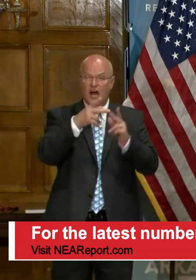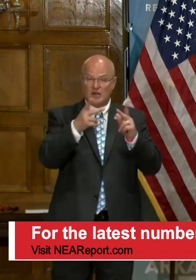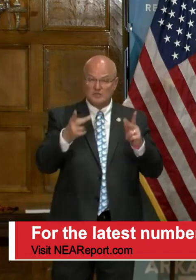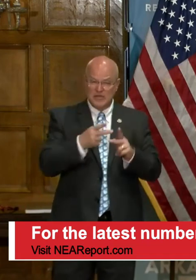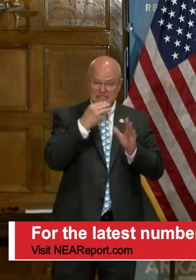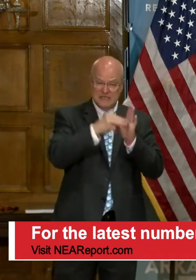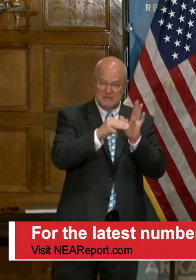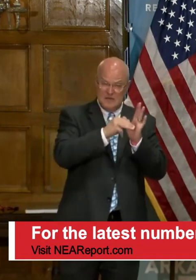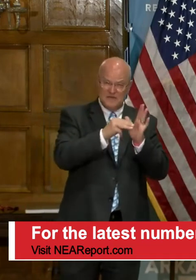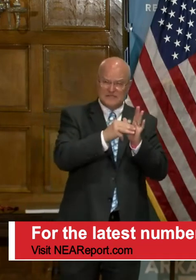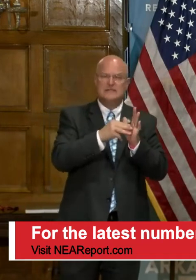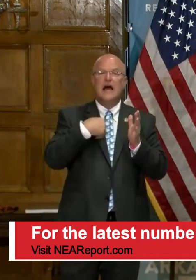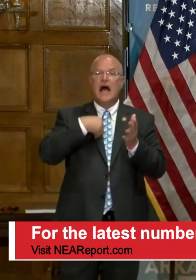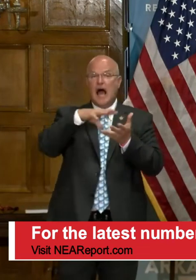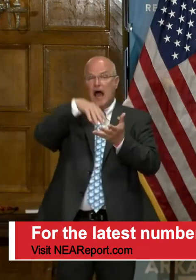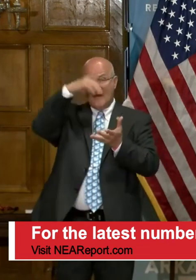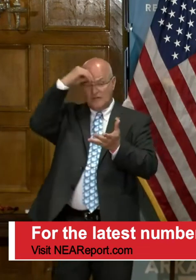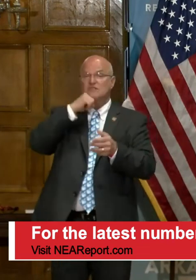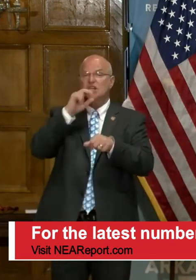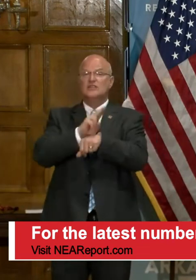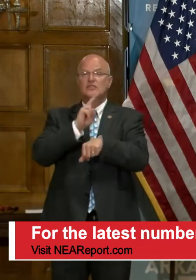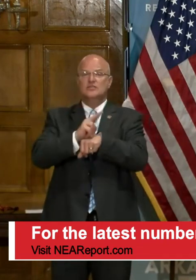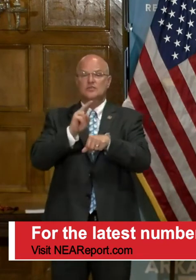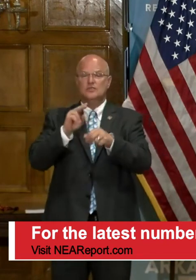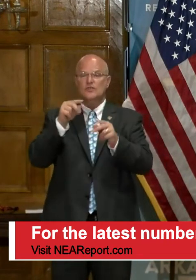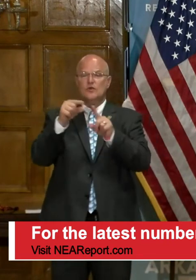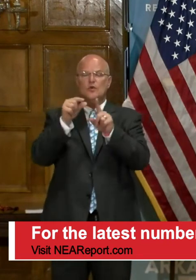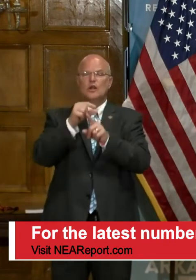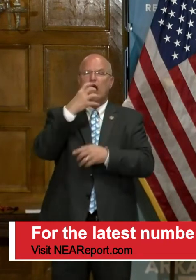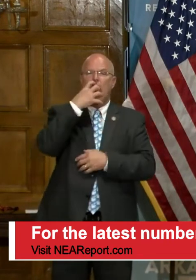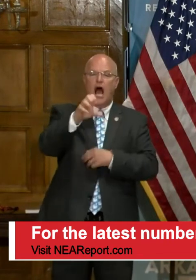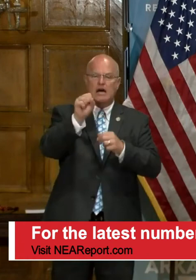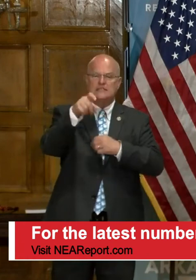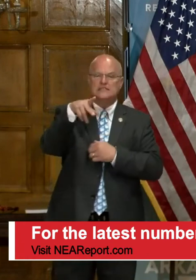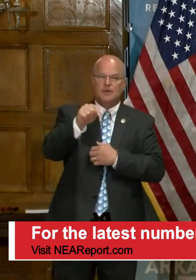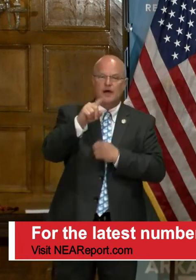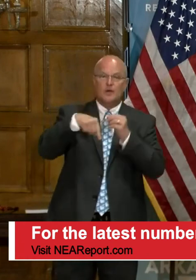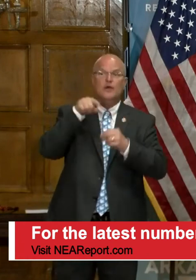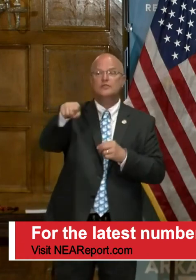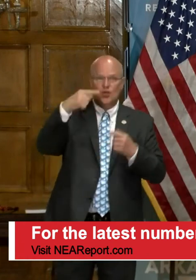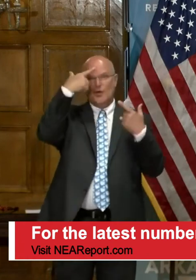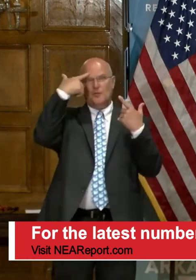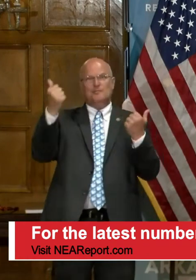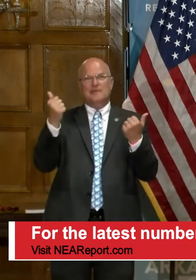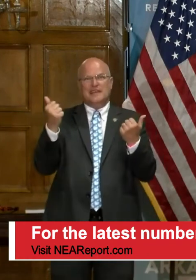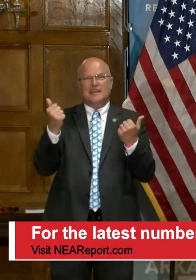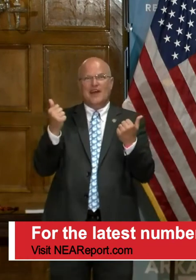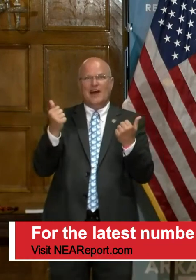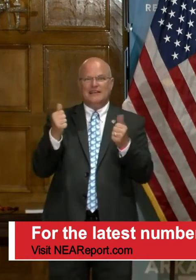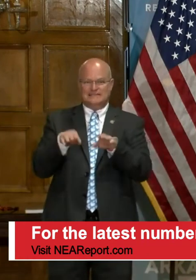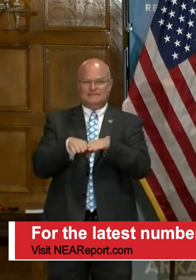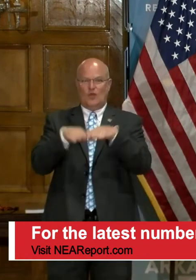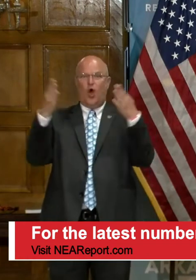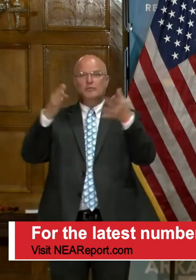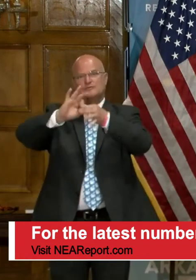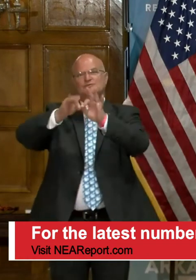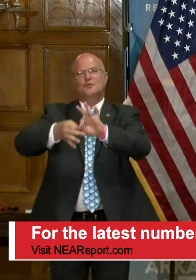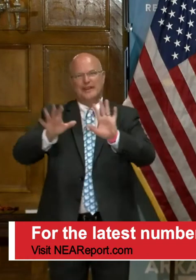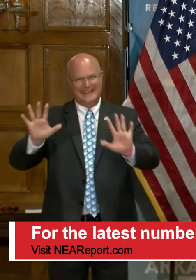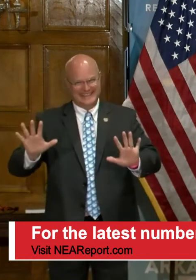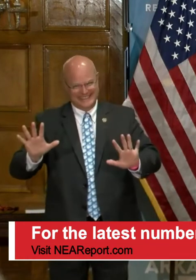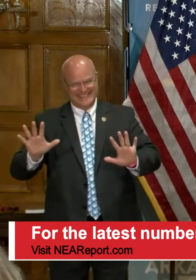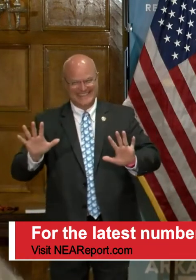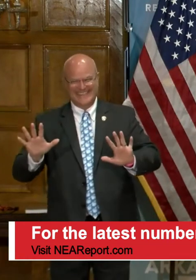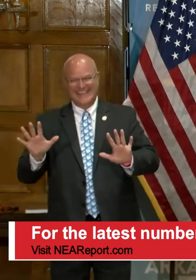spot. I've learned not to use that term hot spot around you guys because it's very open to